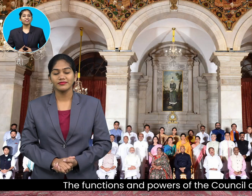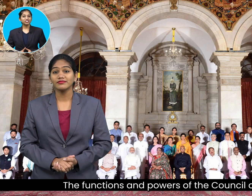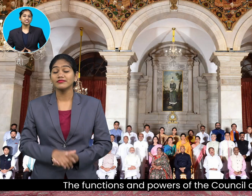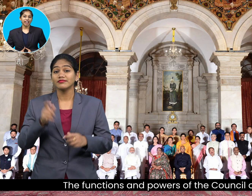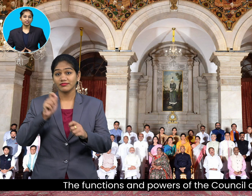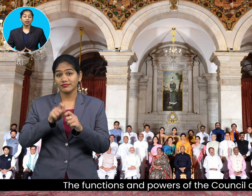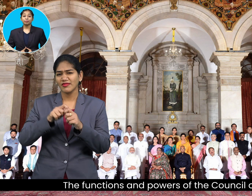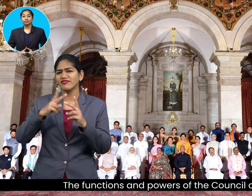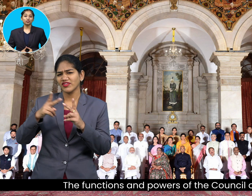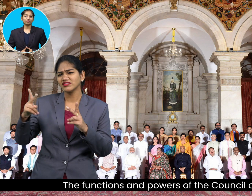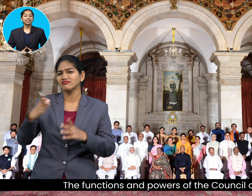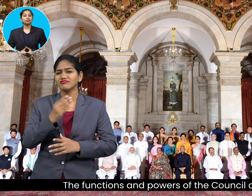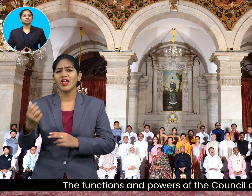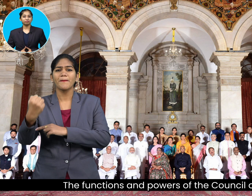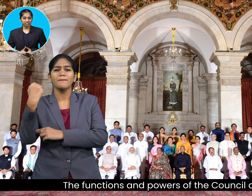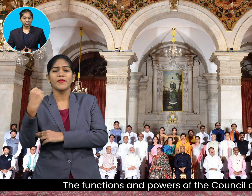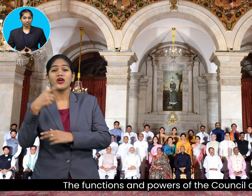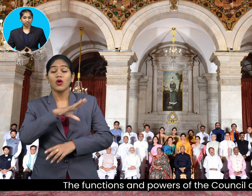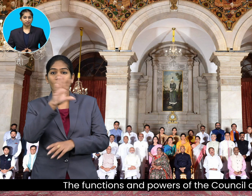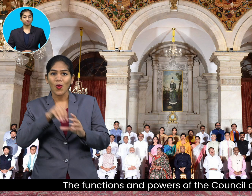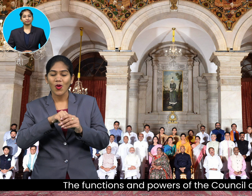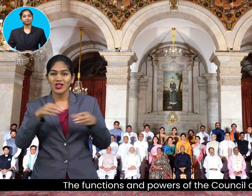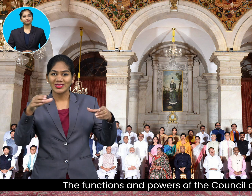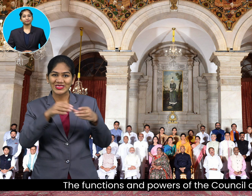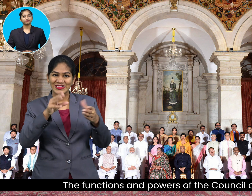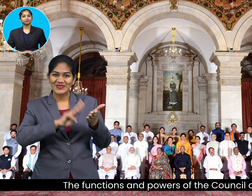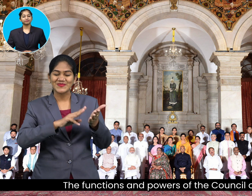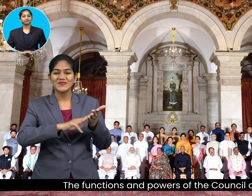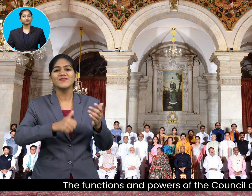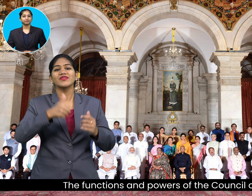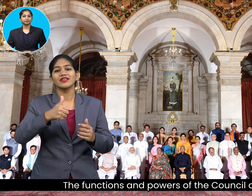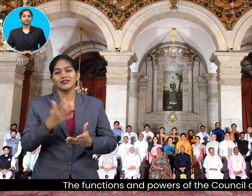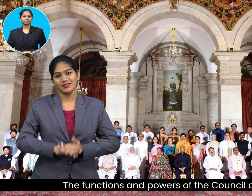The functions and powers of the Council of Ministers.